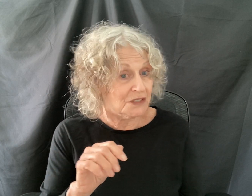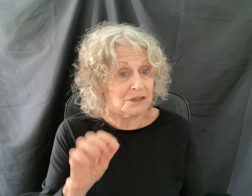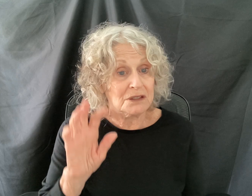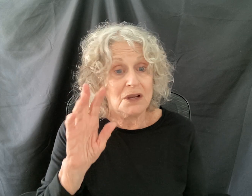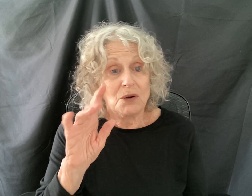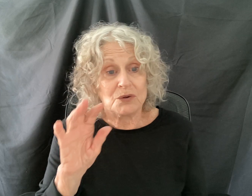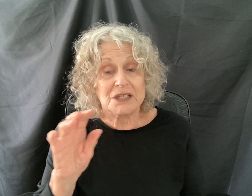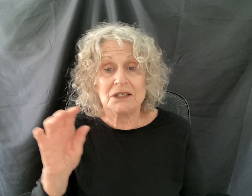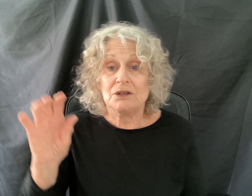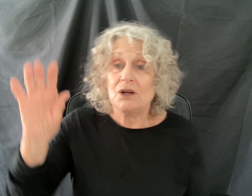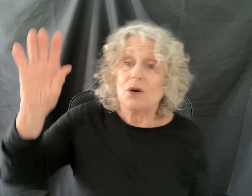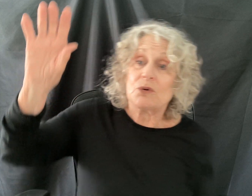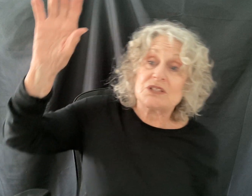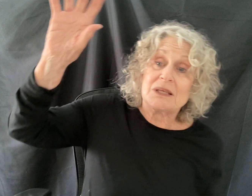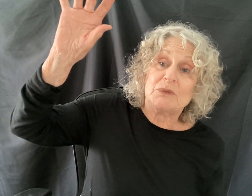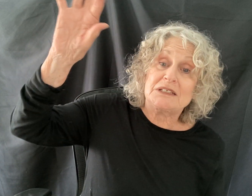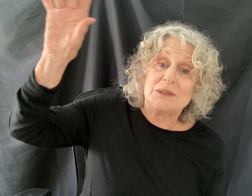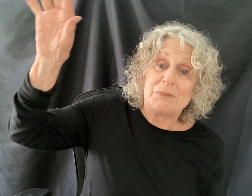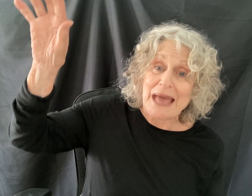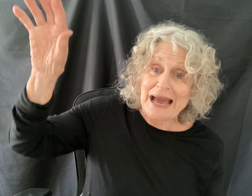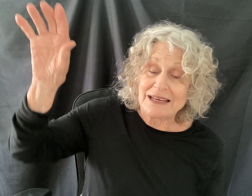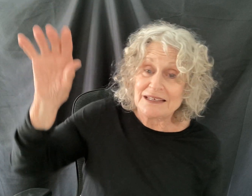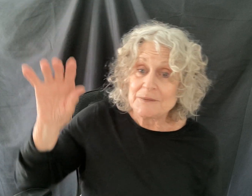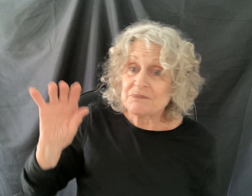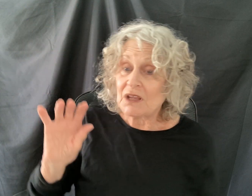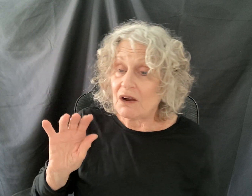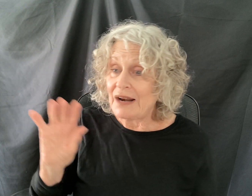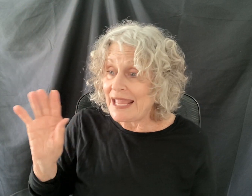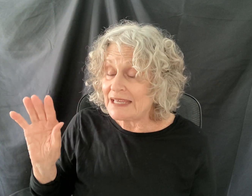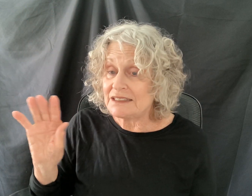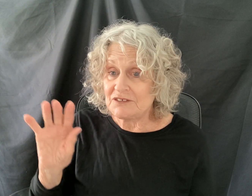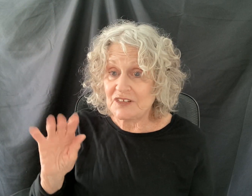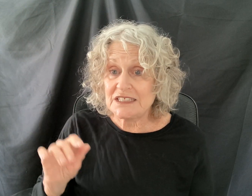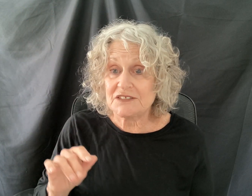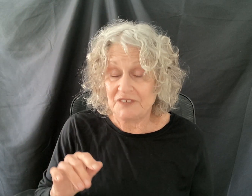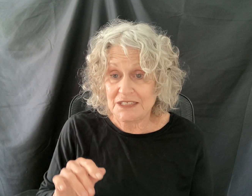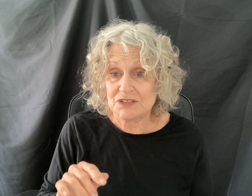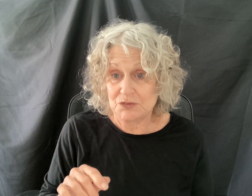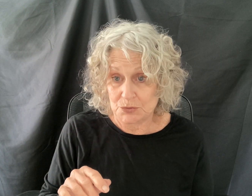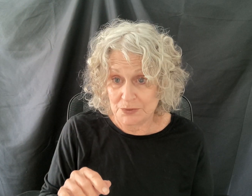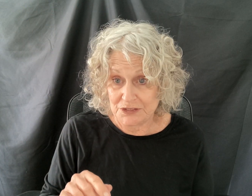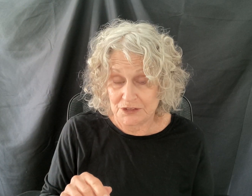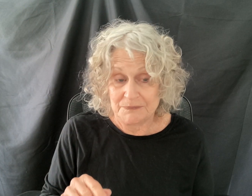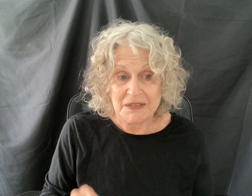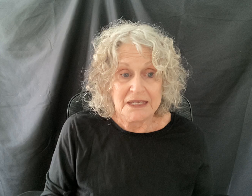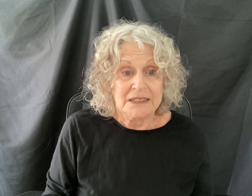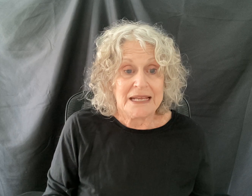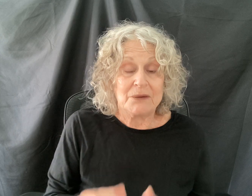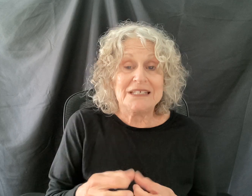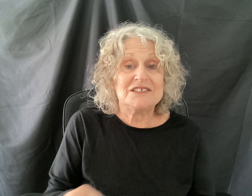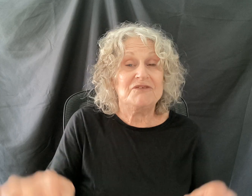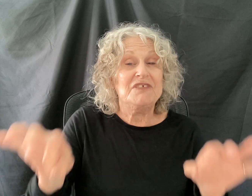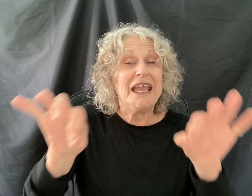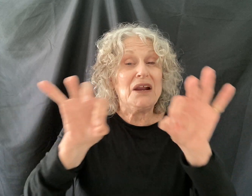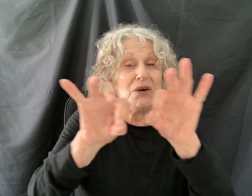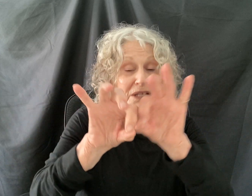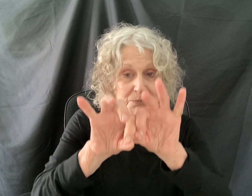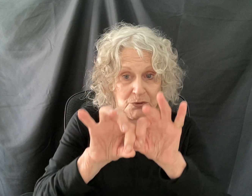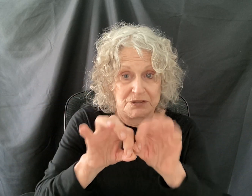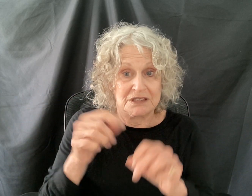here, or someone in the back, our hand and face the reader. Now, it's very important